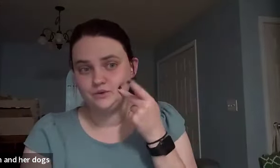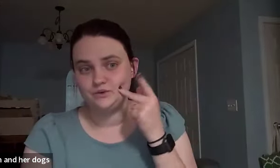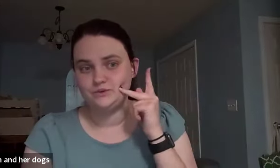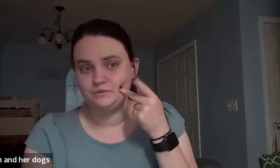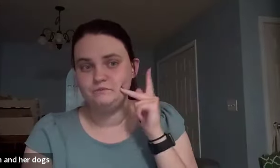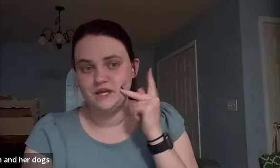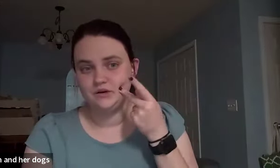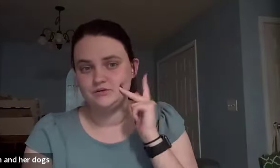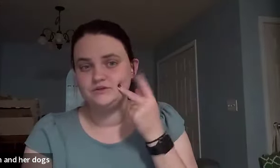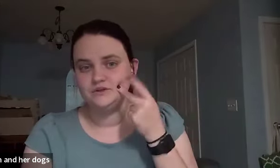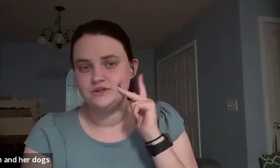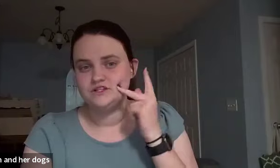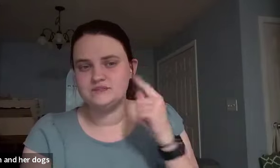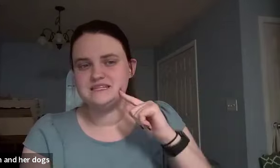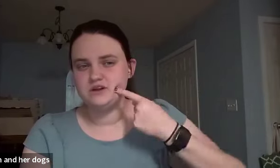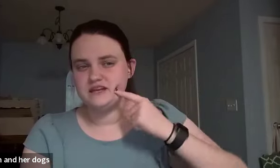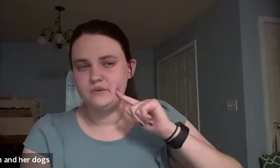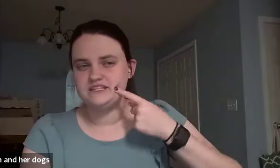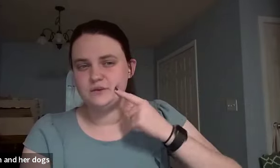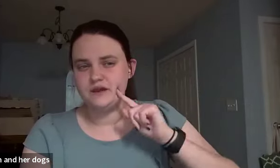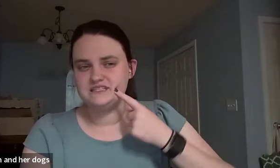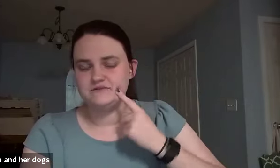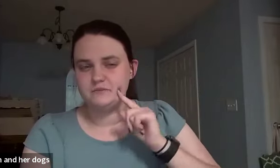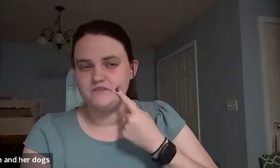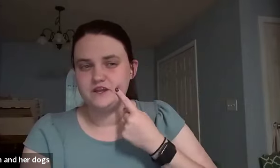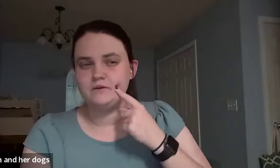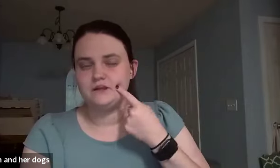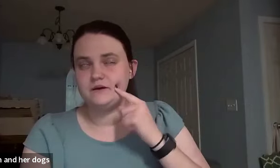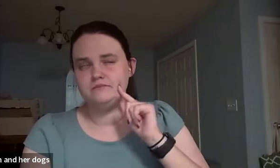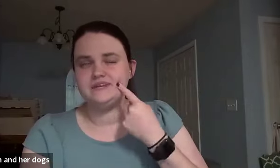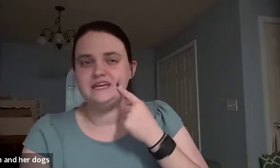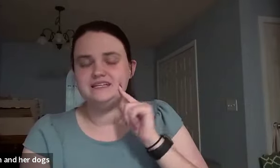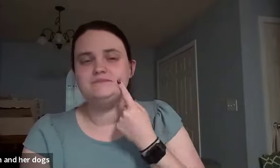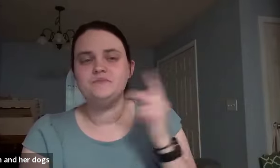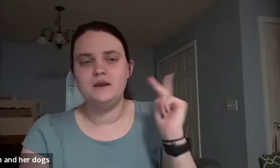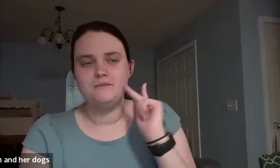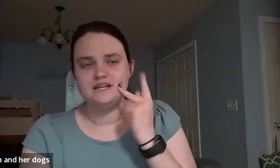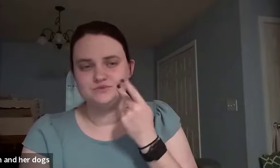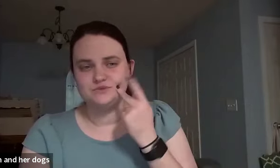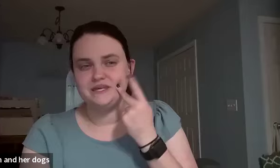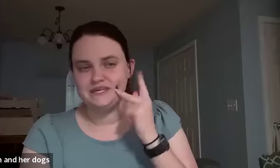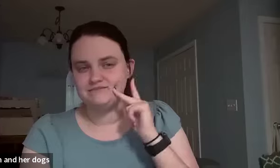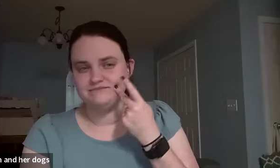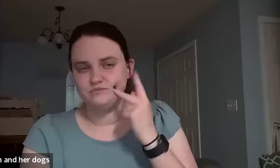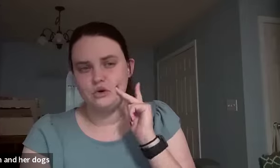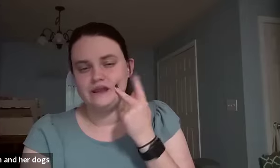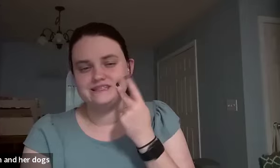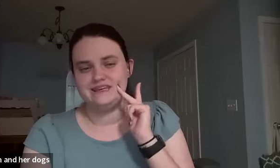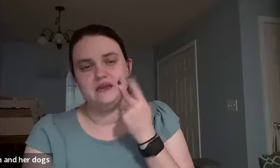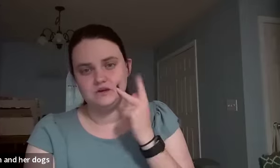pickle, pickle. So it's similar like how we did our bouncing of the finger or the candy, but it's with the P or I guess a K